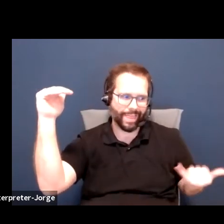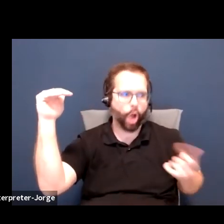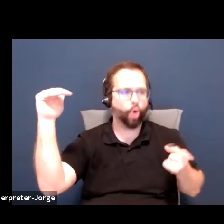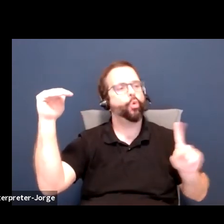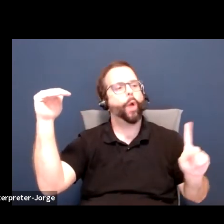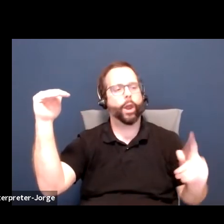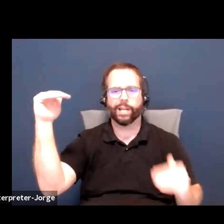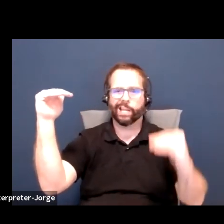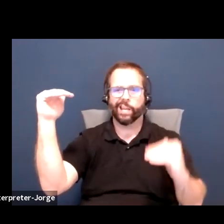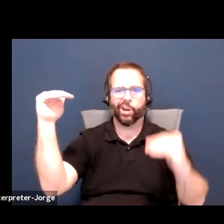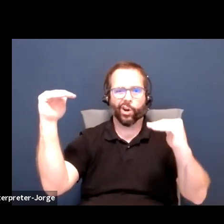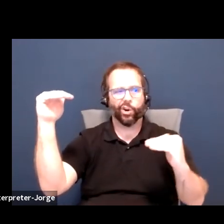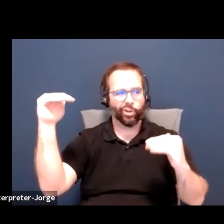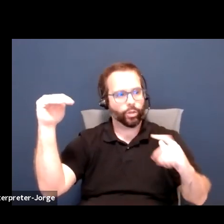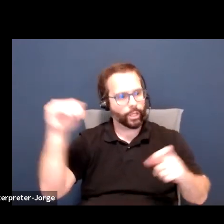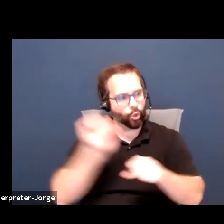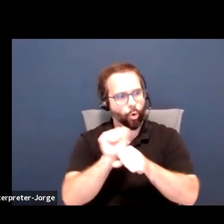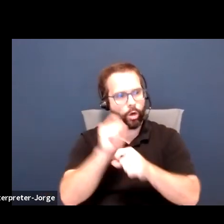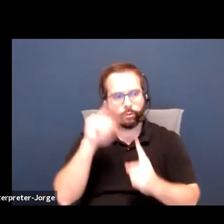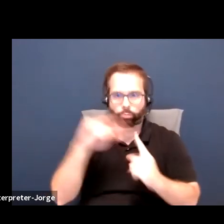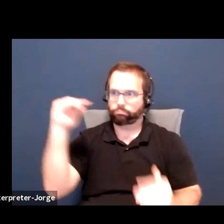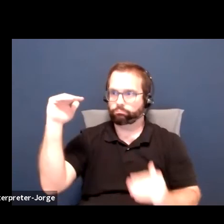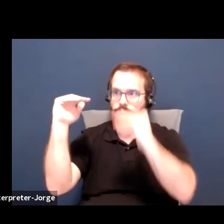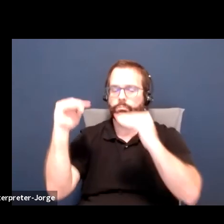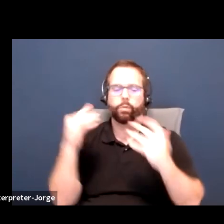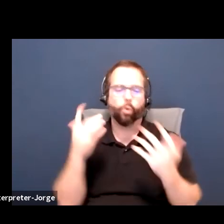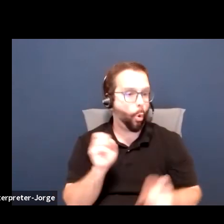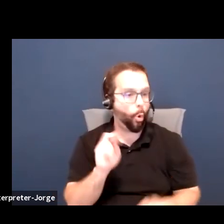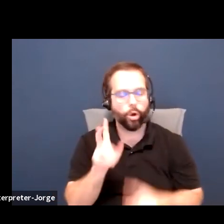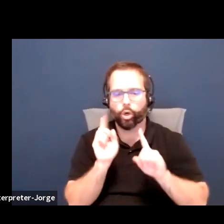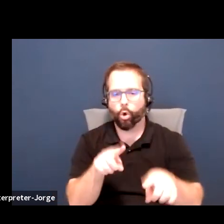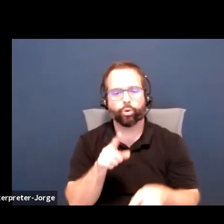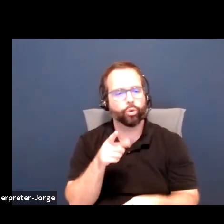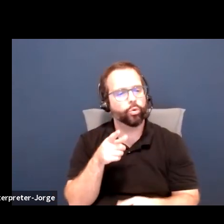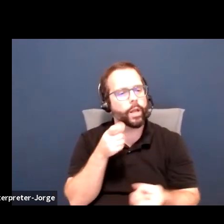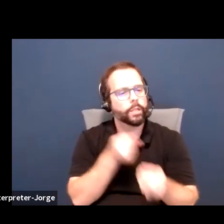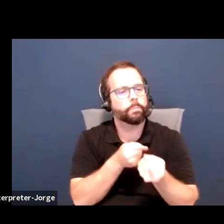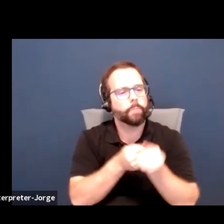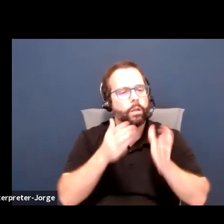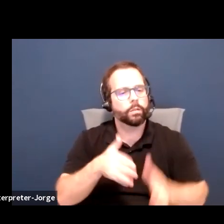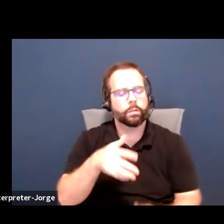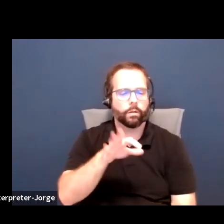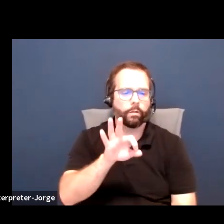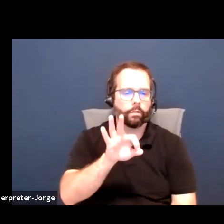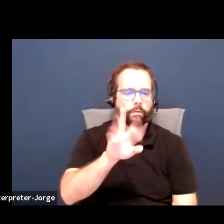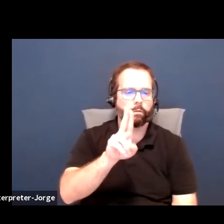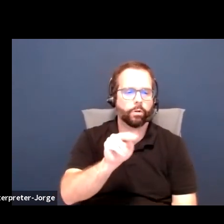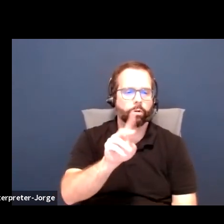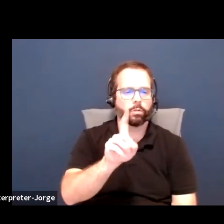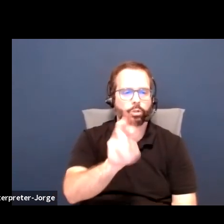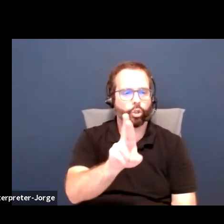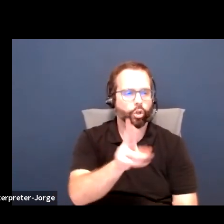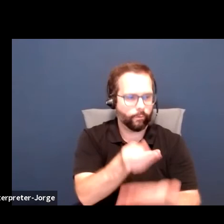and say, hey, we're looking at this and this and this, and that might help prove where you need to be. Or then even using some of that